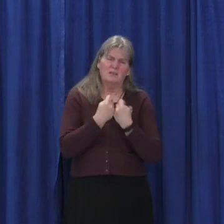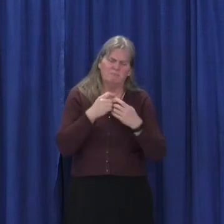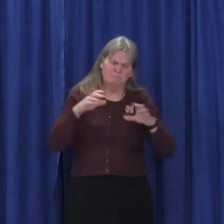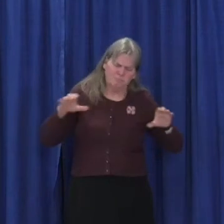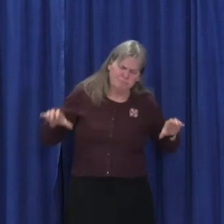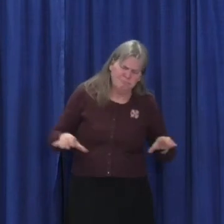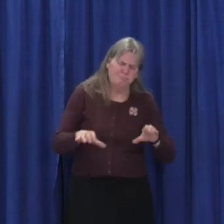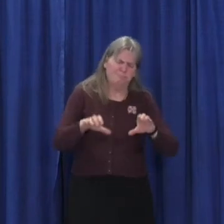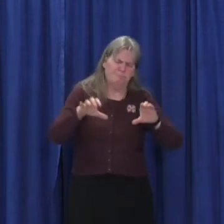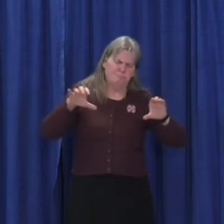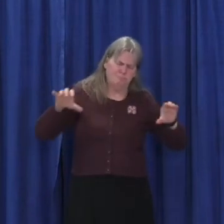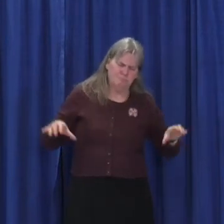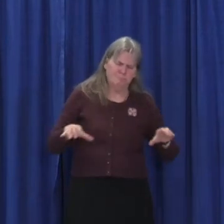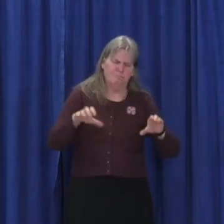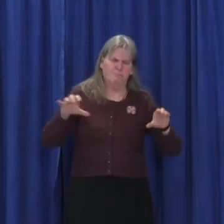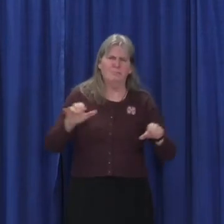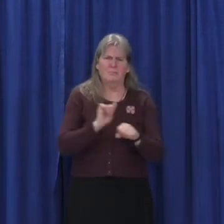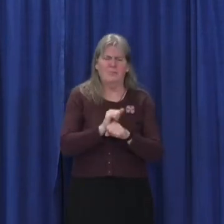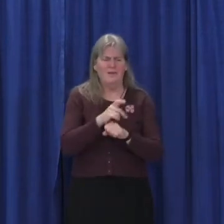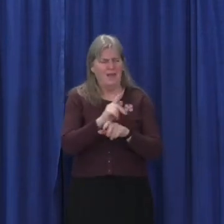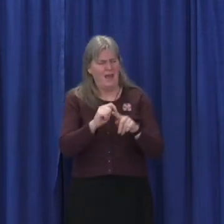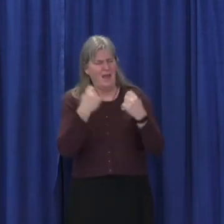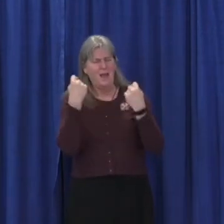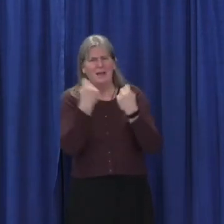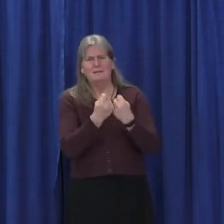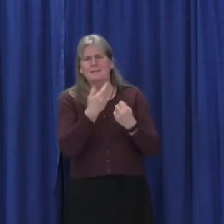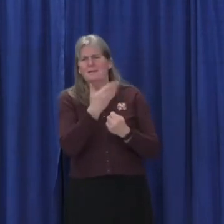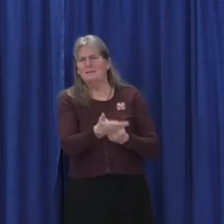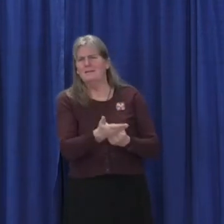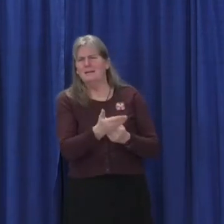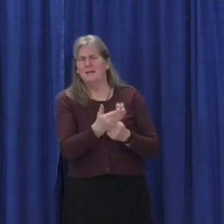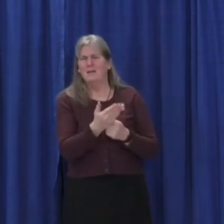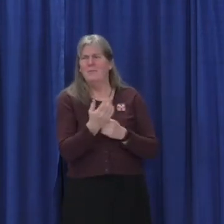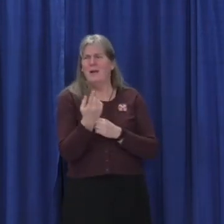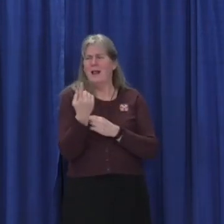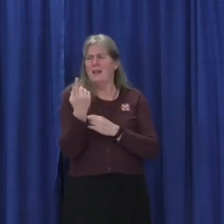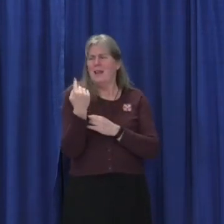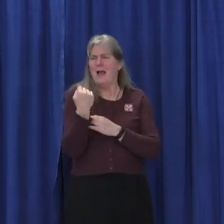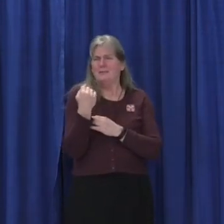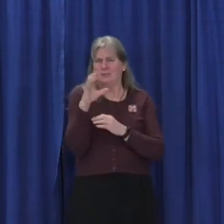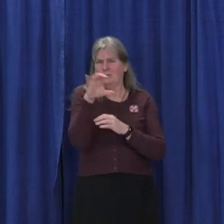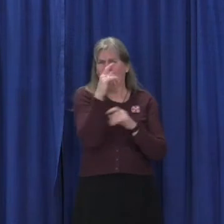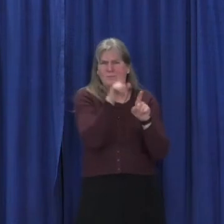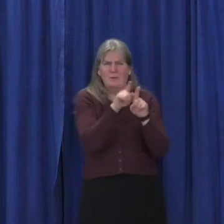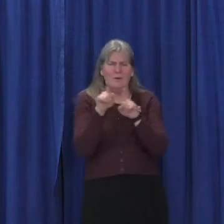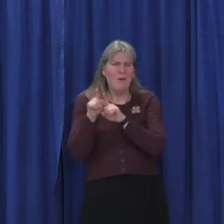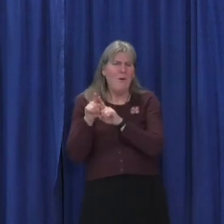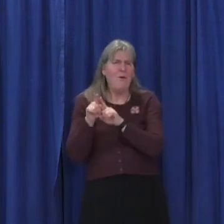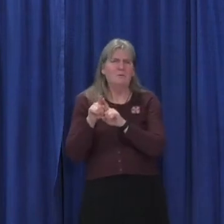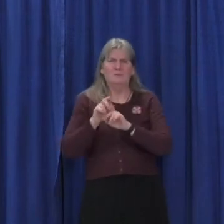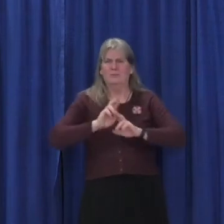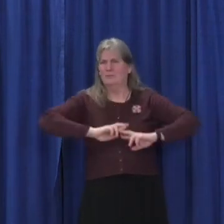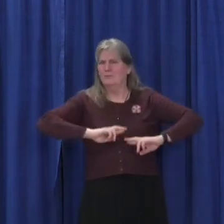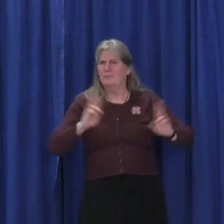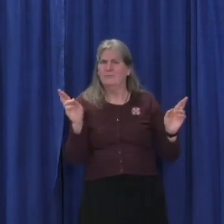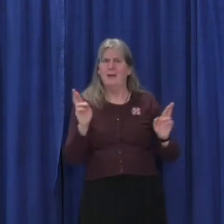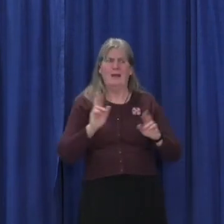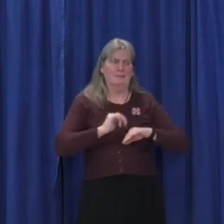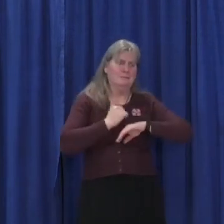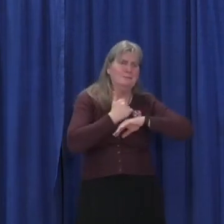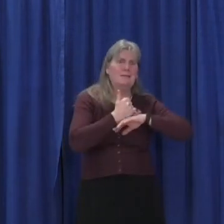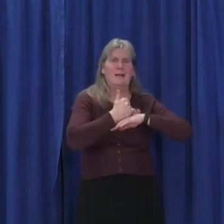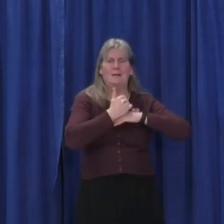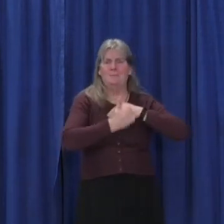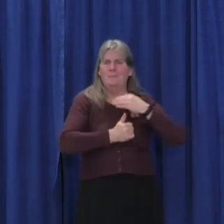hard, and remember that this is the team that worked so very hard last Christmas season to get everybody as vaccinated